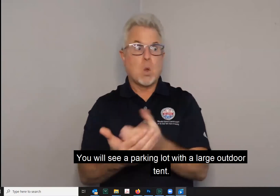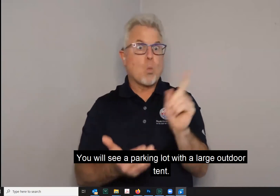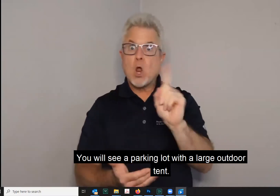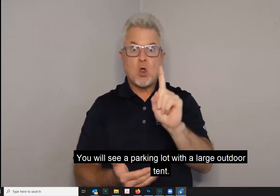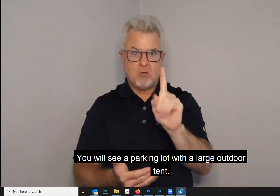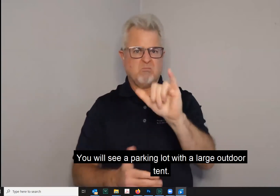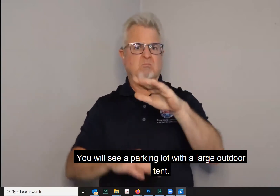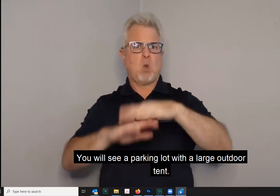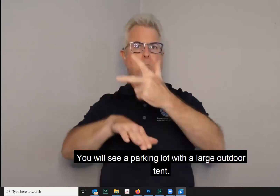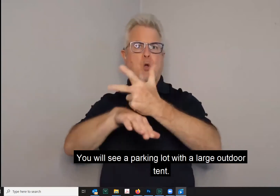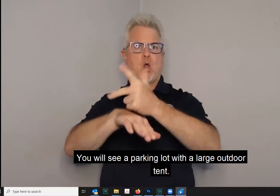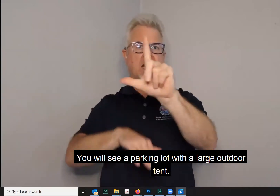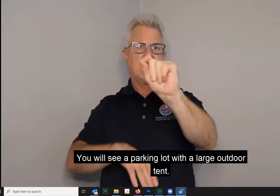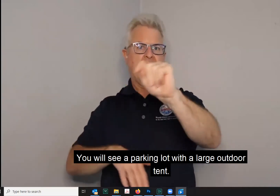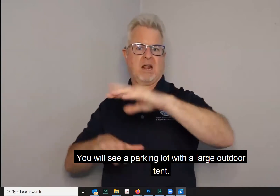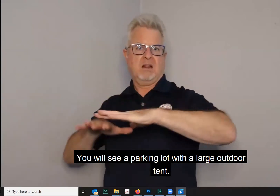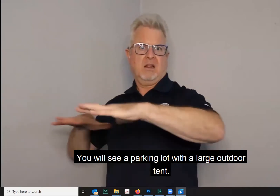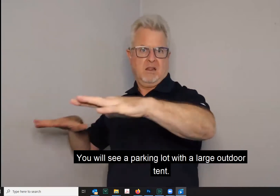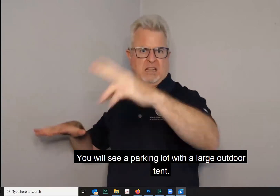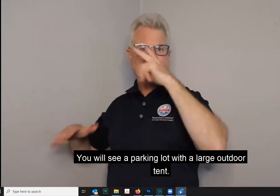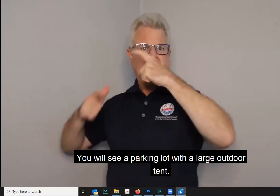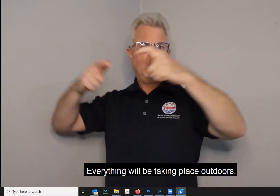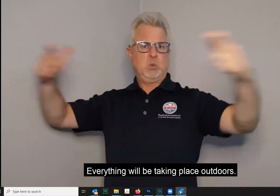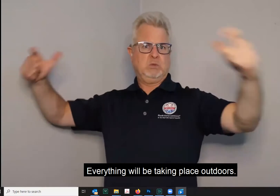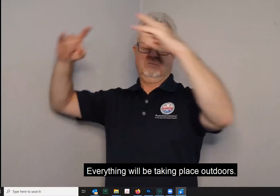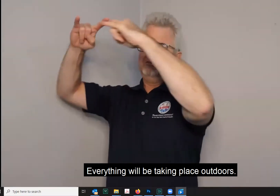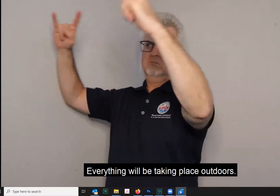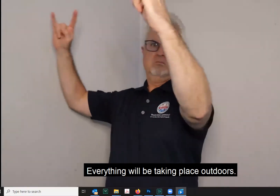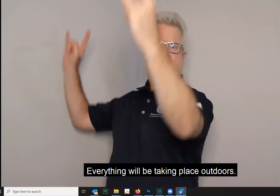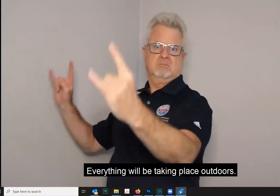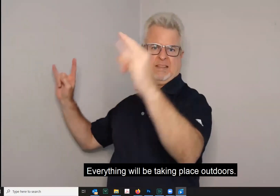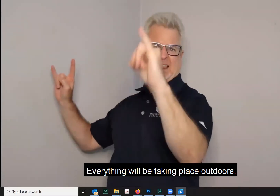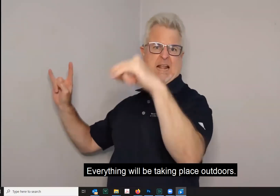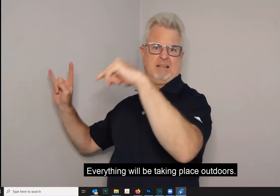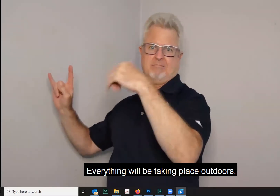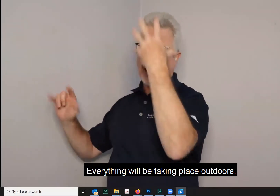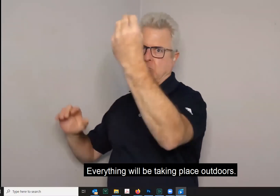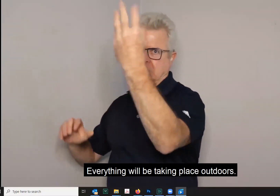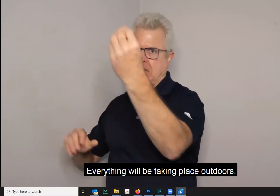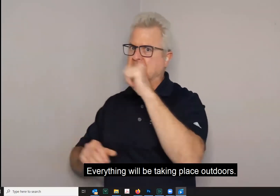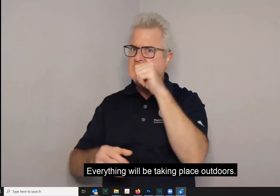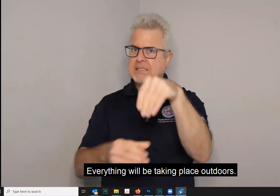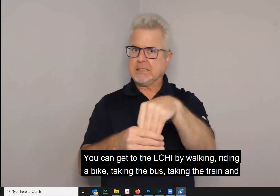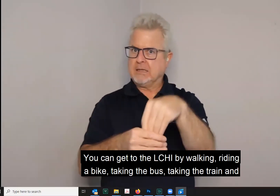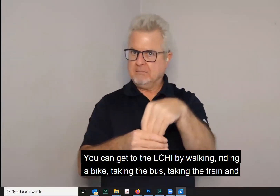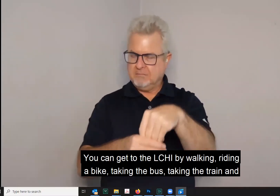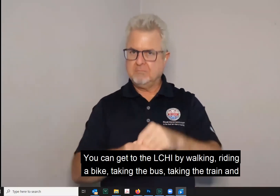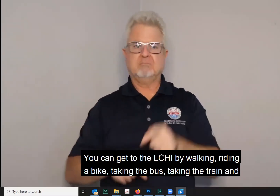When you arrive, you will see a parking lot with large outdoor tents. Everything will be